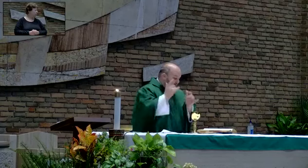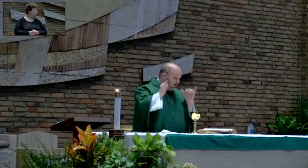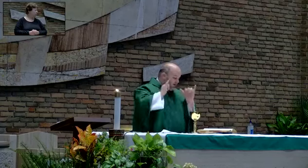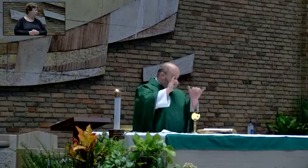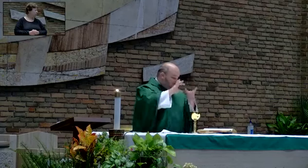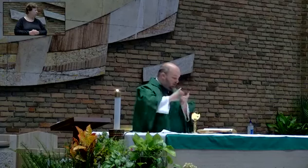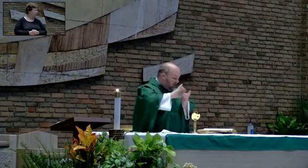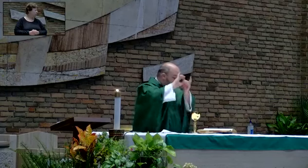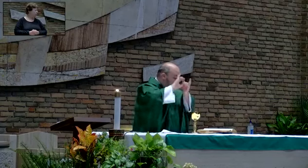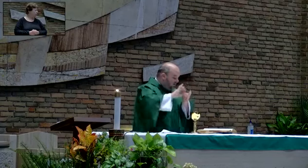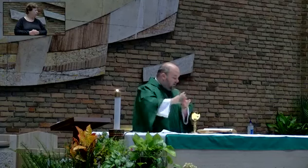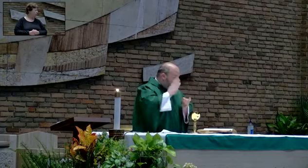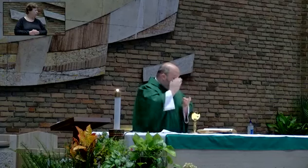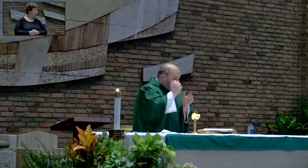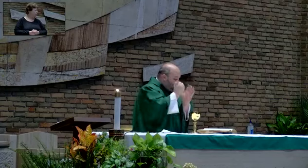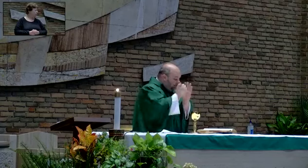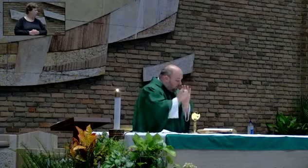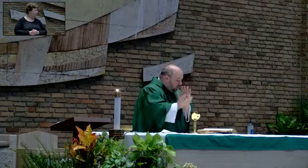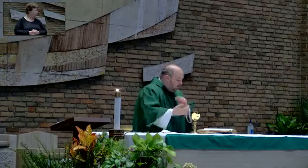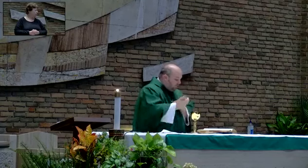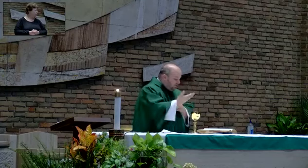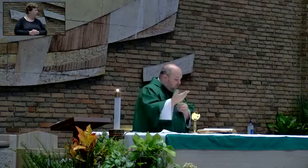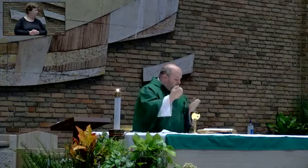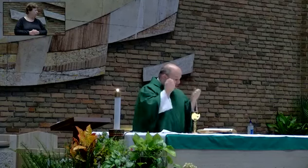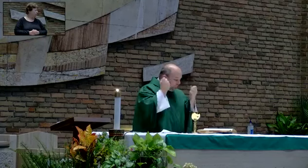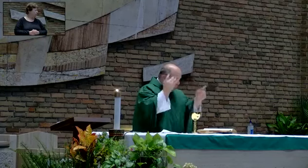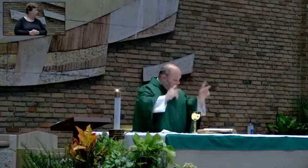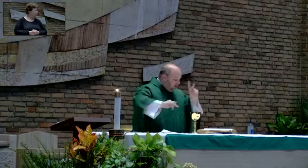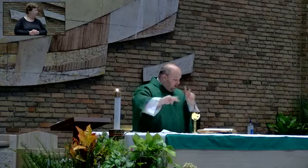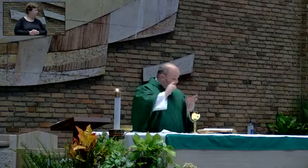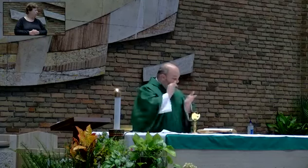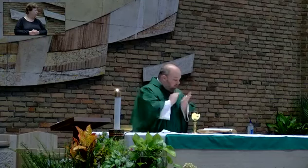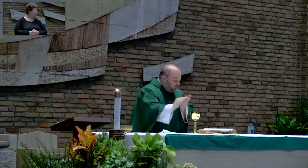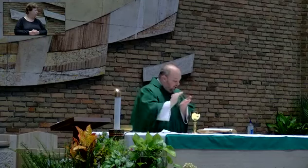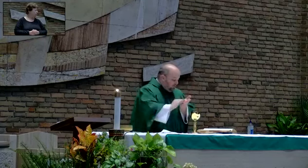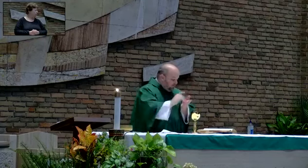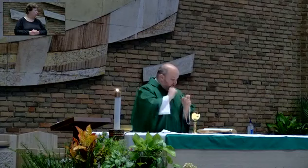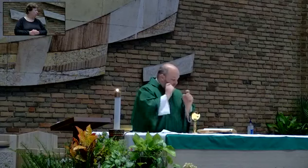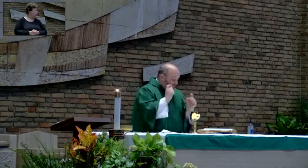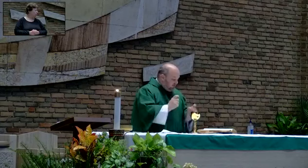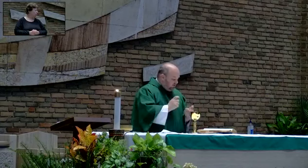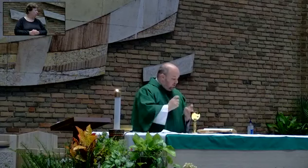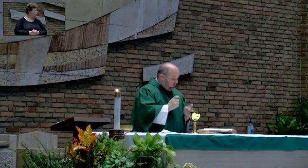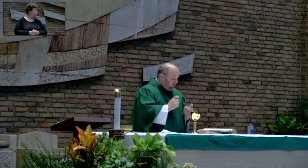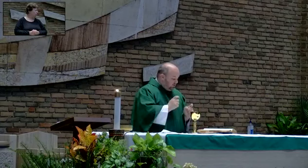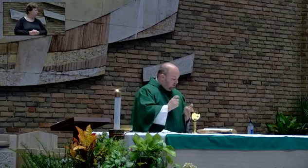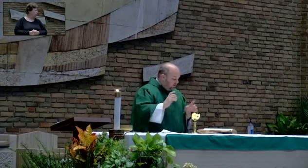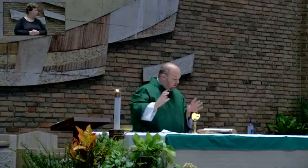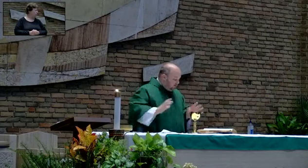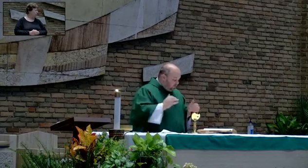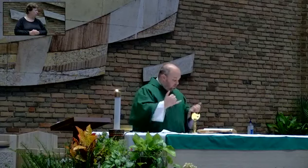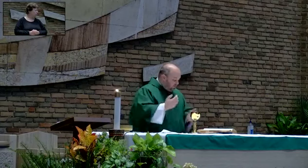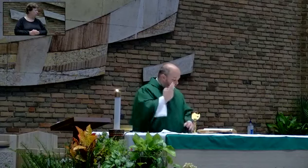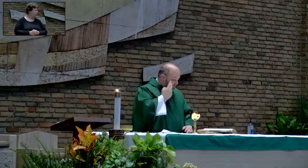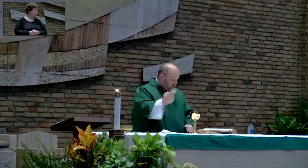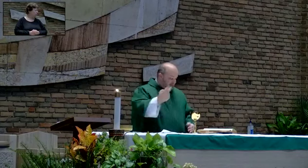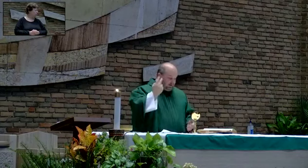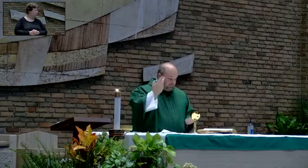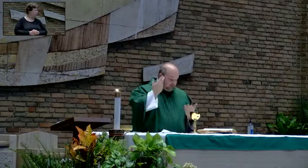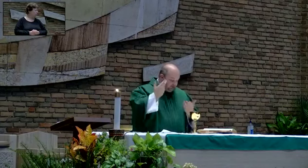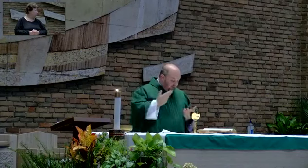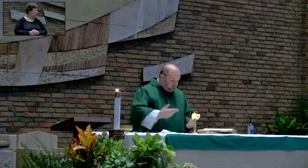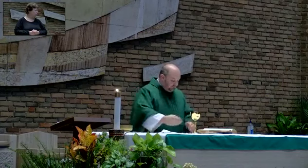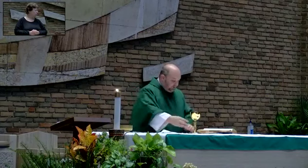of the new and eternal covenant, which will be poured out for you and for many for the forgiveness of sins. Do this